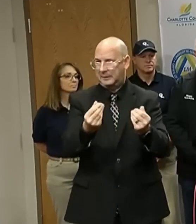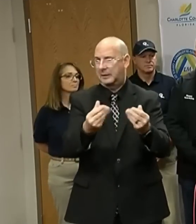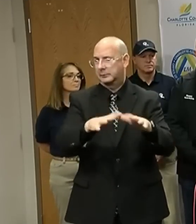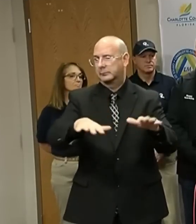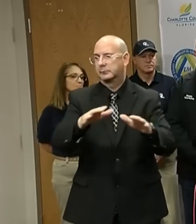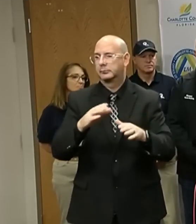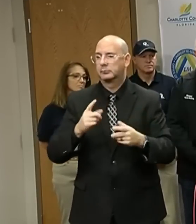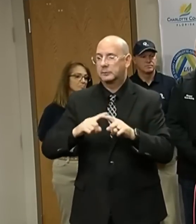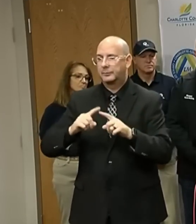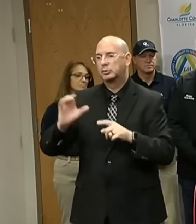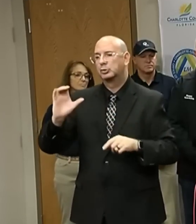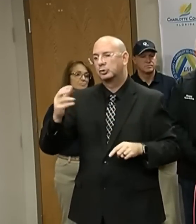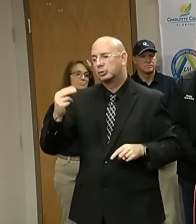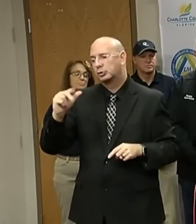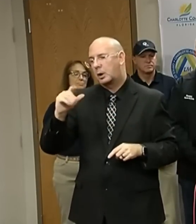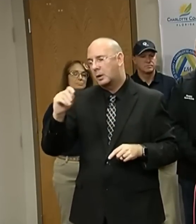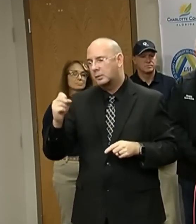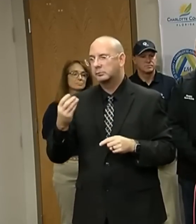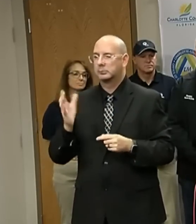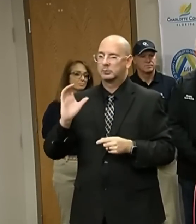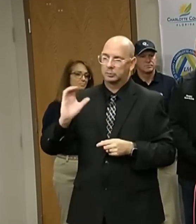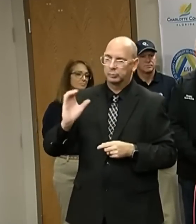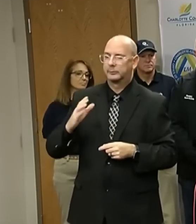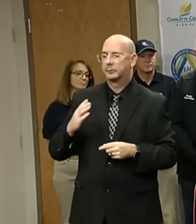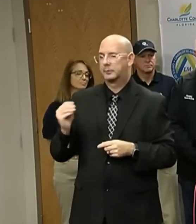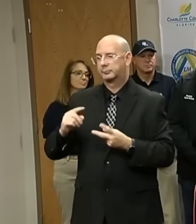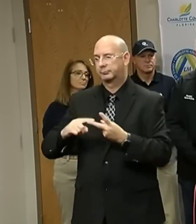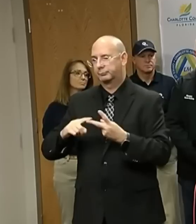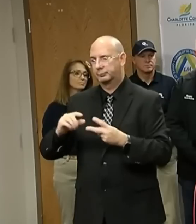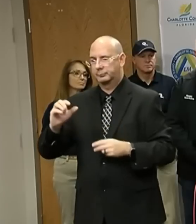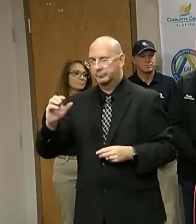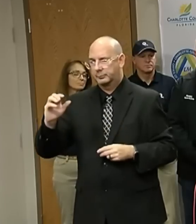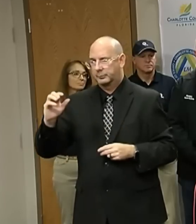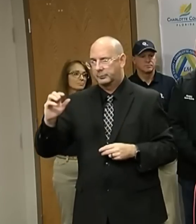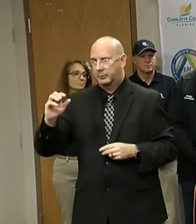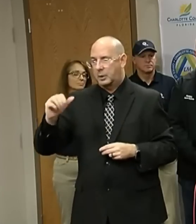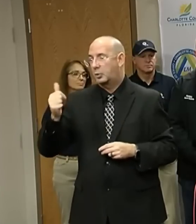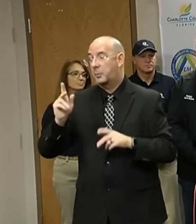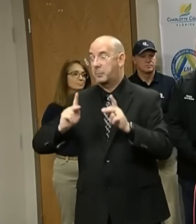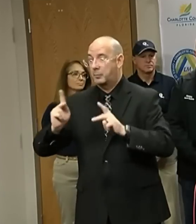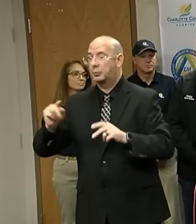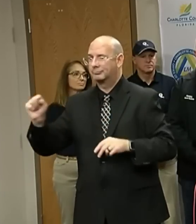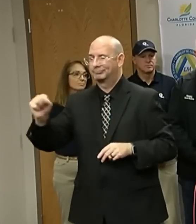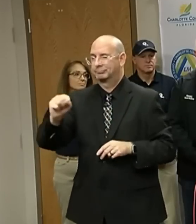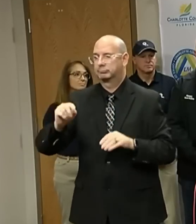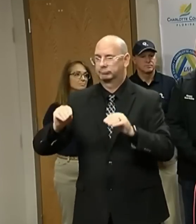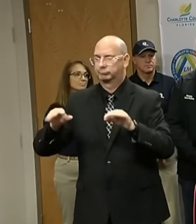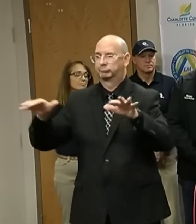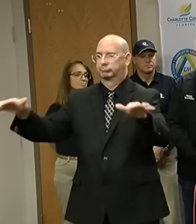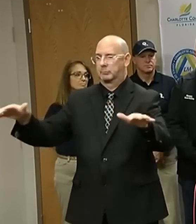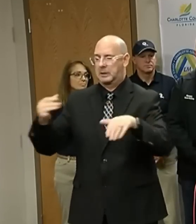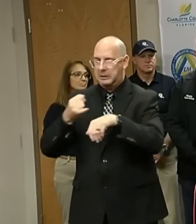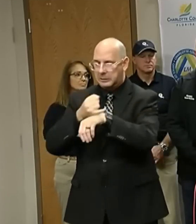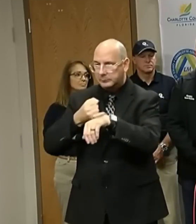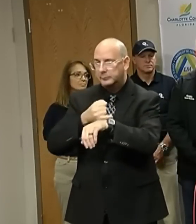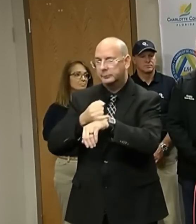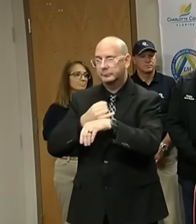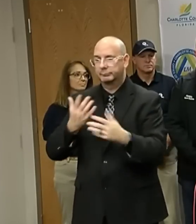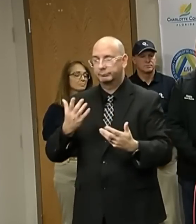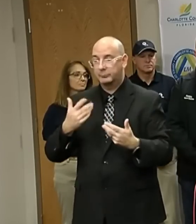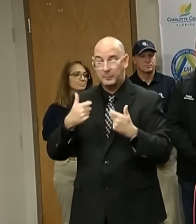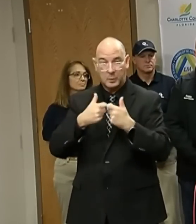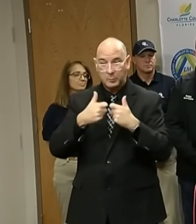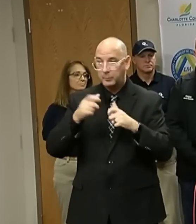in Naples and in Collier County. And you have people, the electrical, the power, they're all here. We have